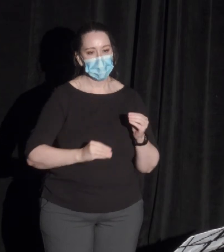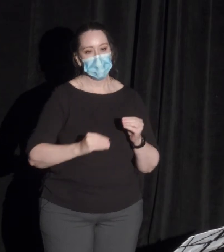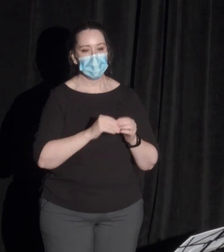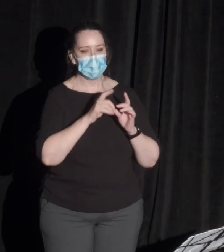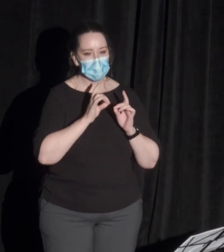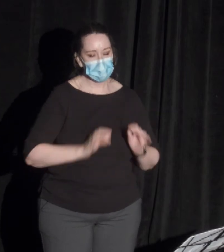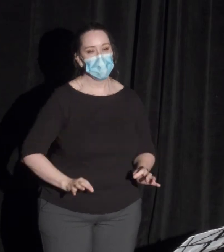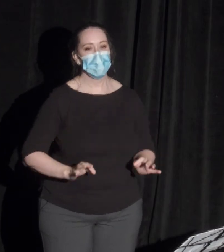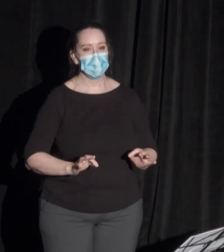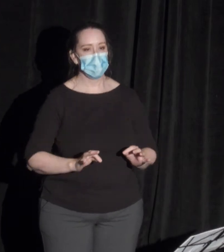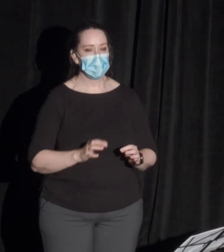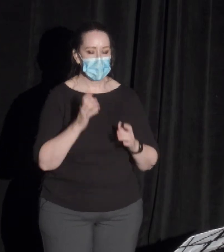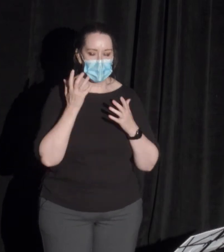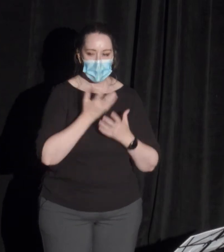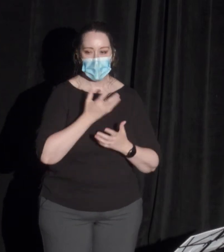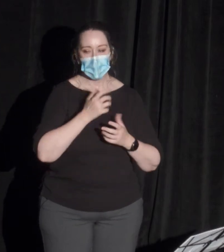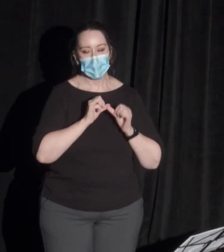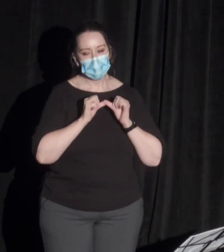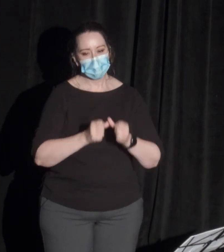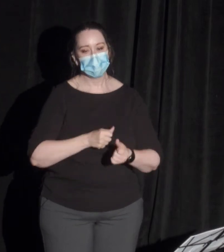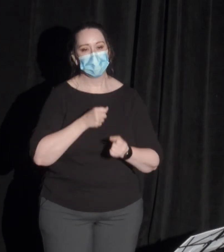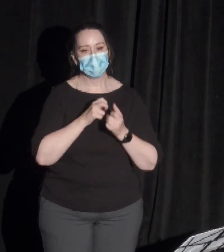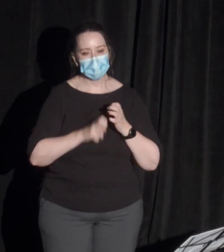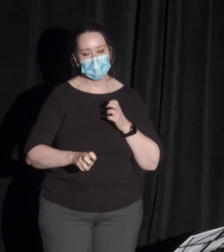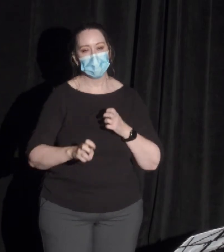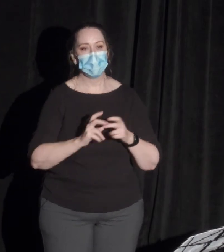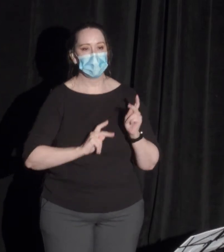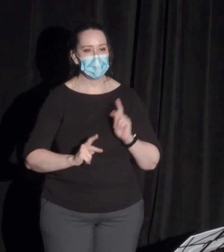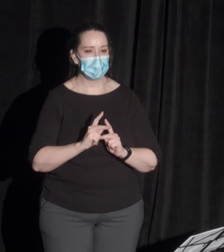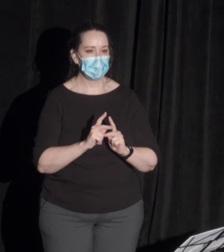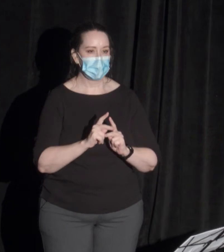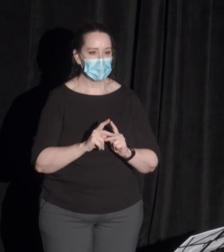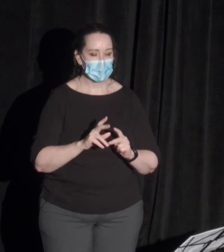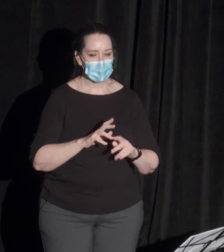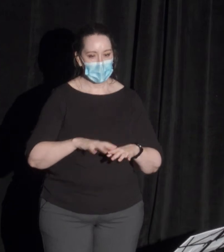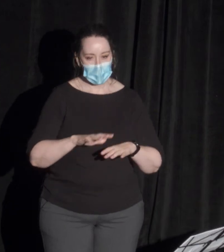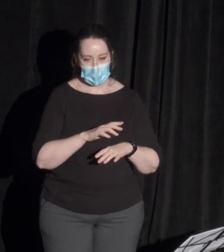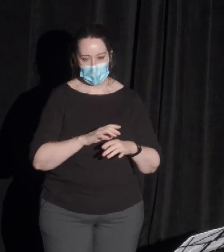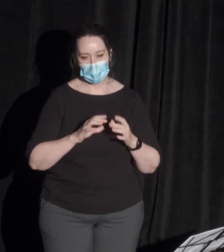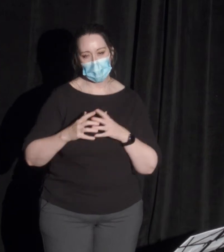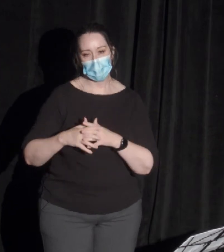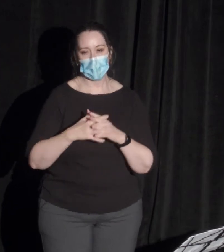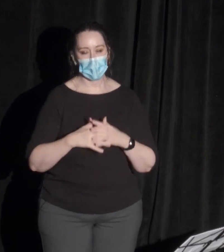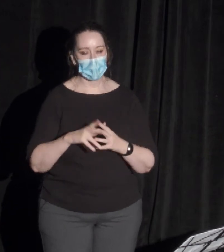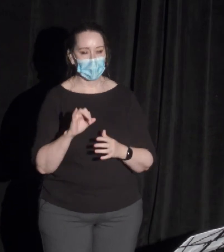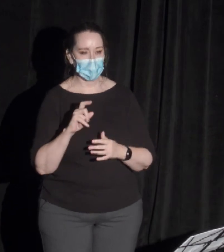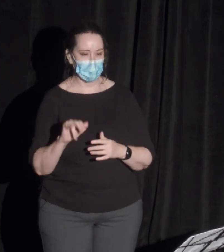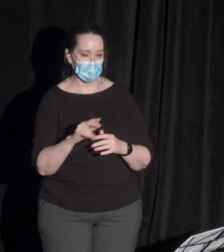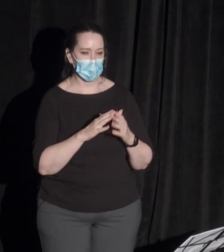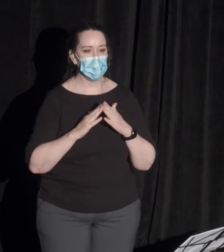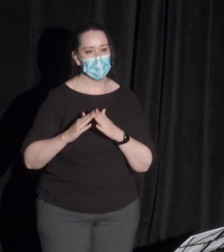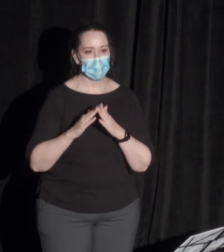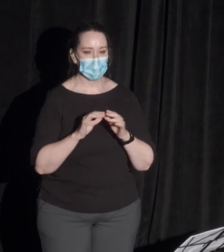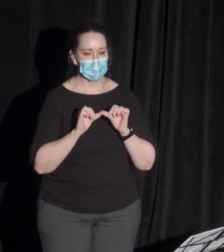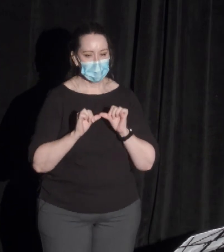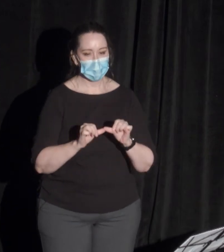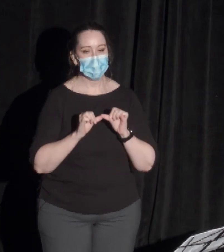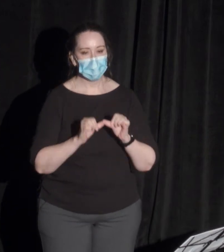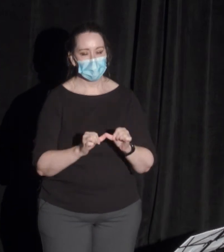the remarkable resilience of the indigenous peoples and American Indian community that continue to practice their tribal and intertribal